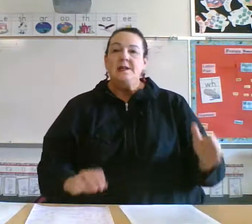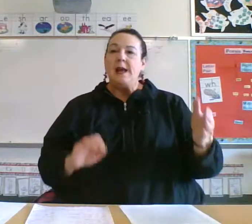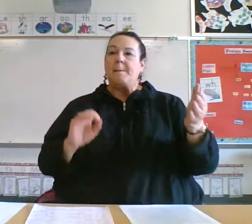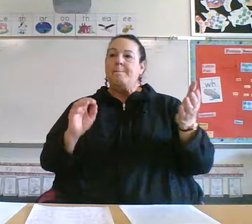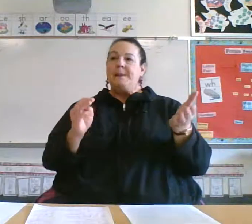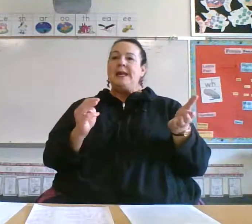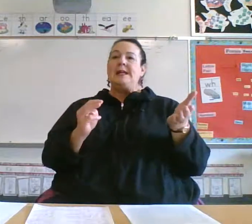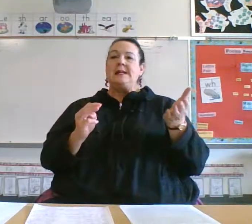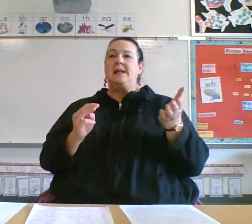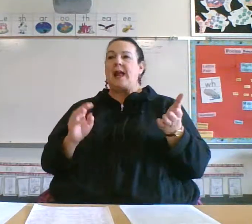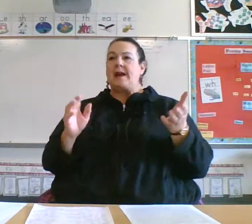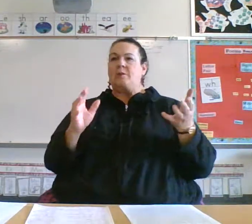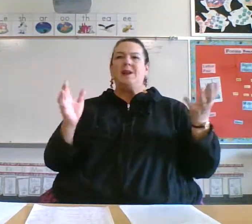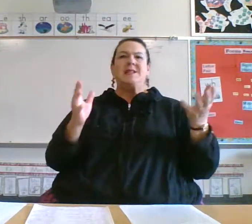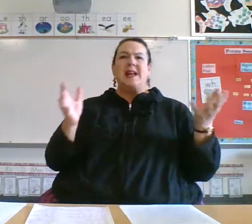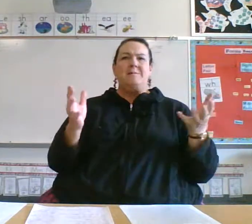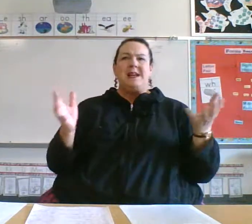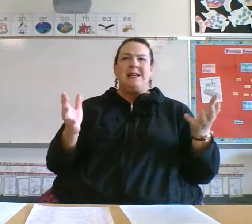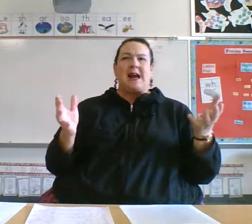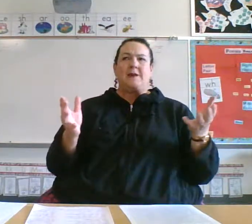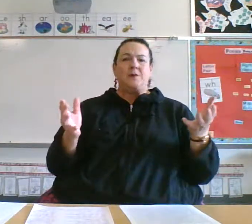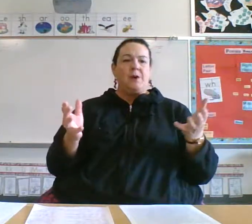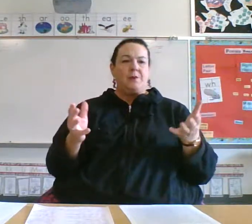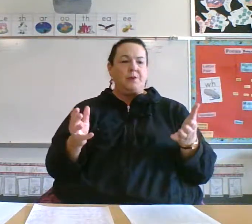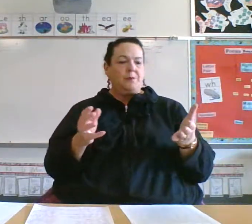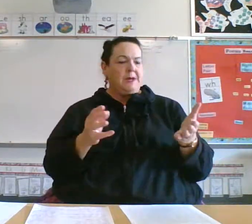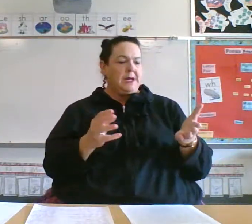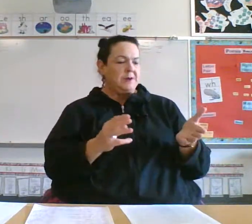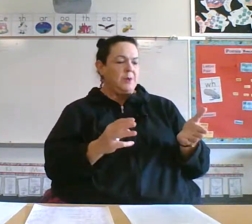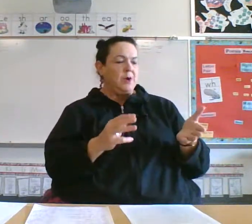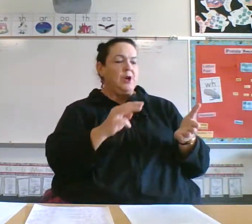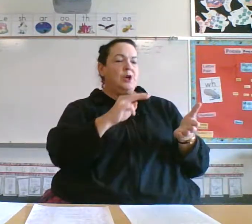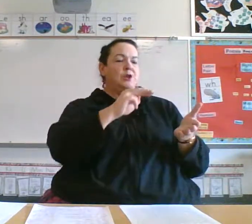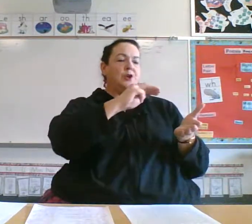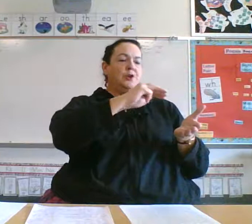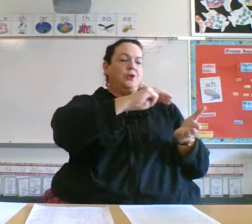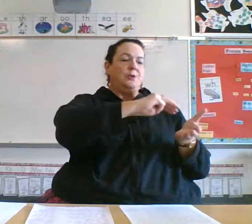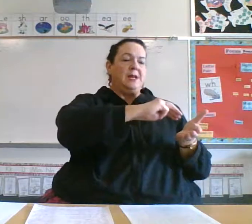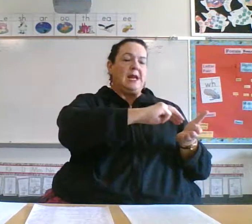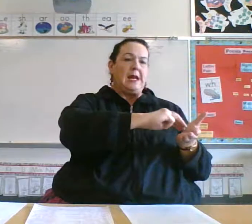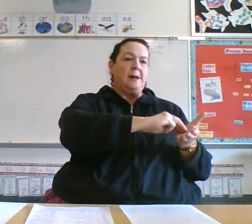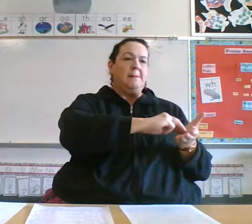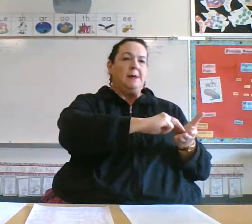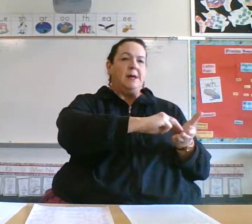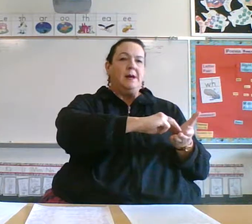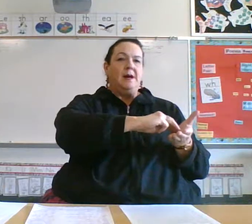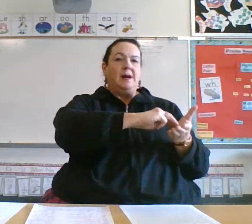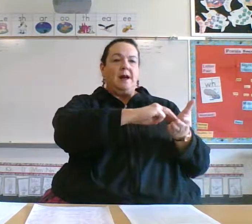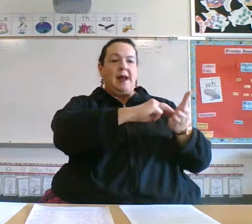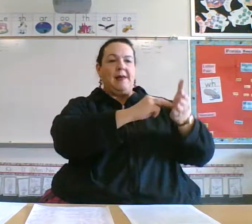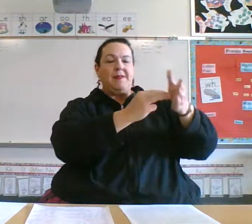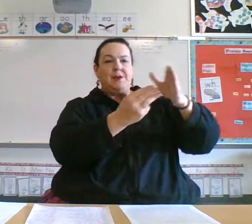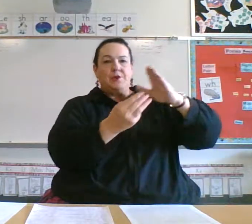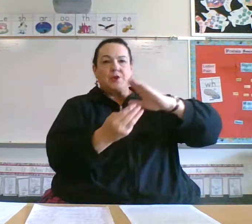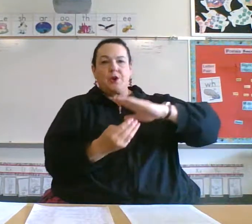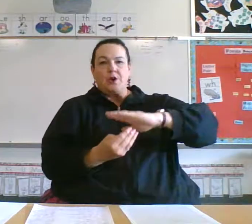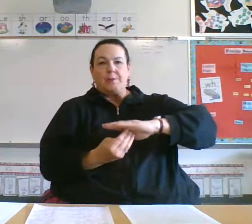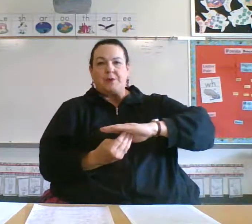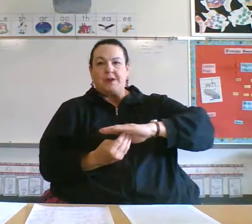Now, mean, like, what does that mean? I don't know the meaning of the word. So you do an M, and then you turn both of them